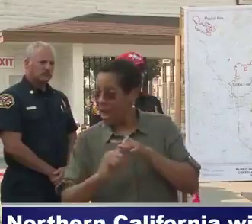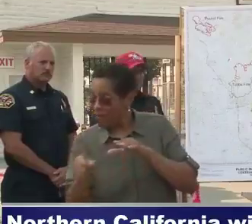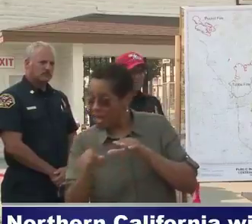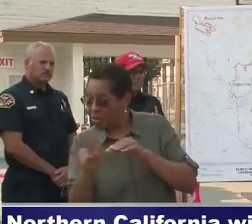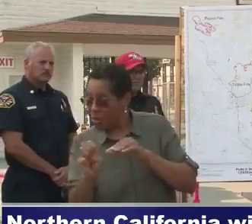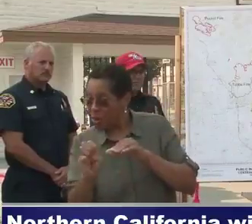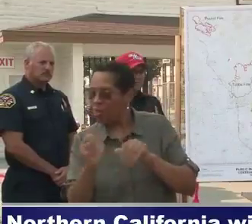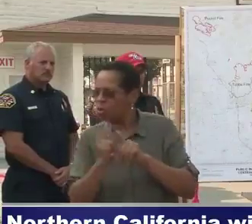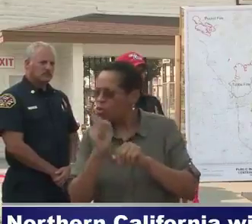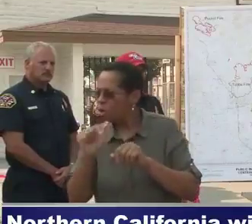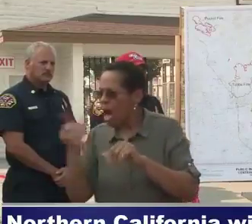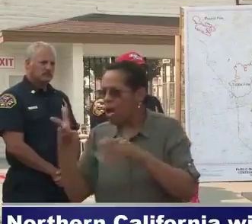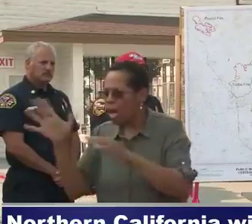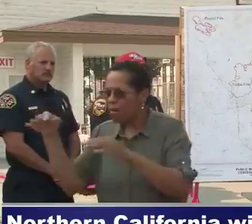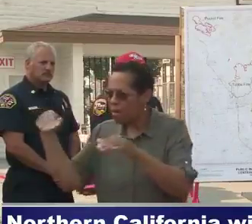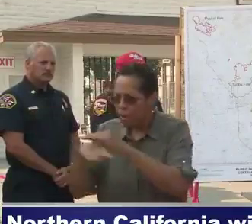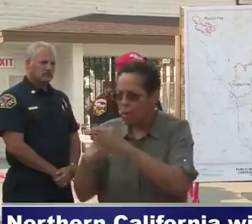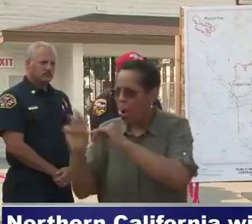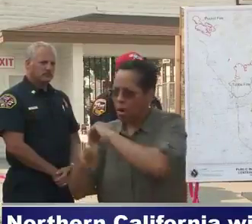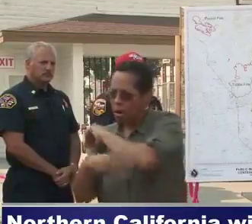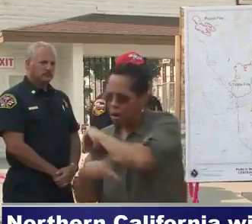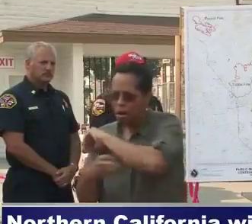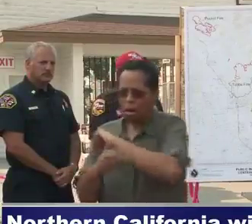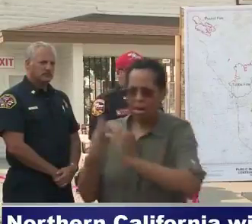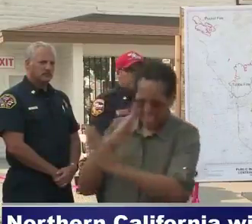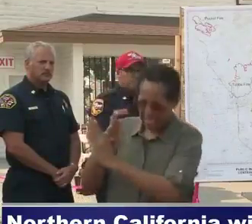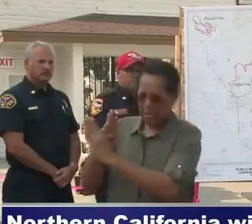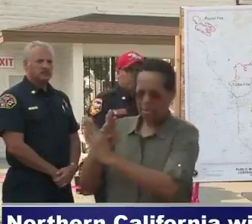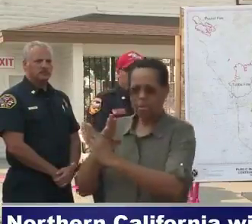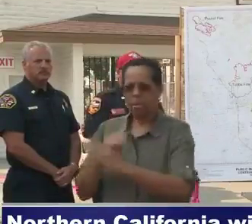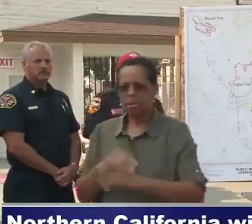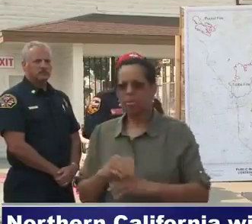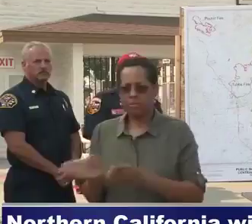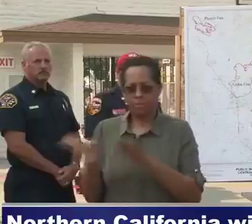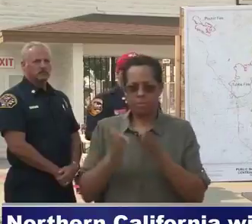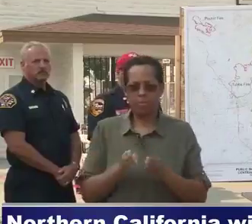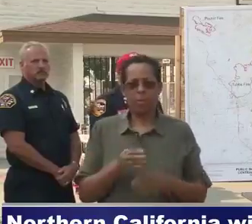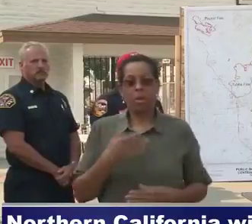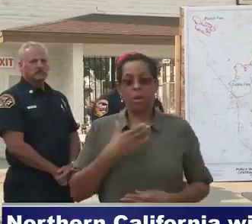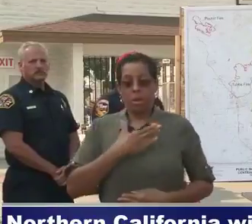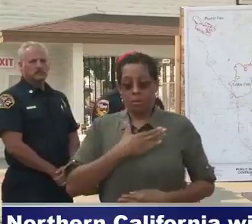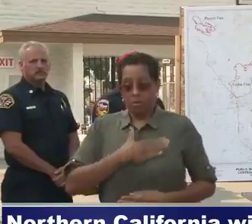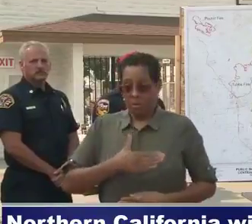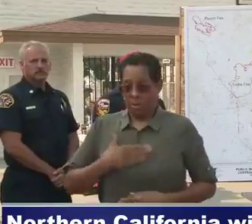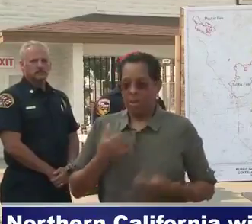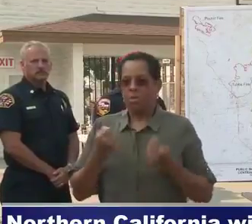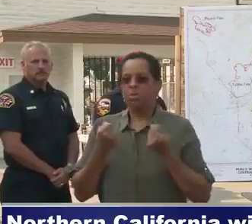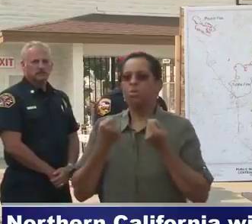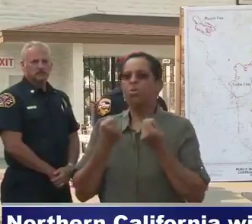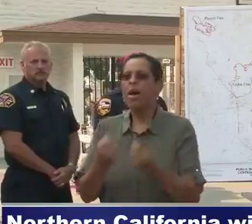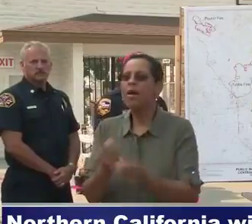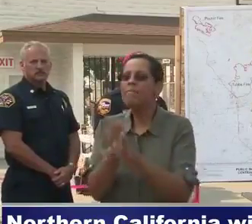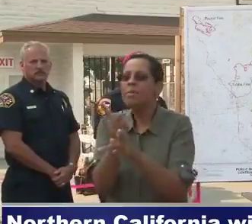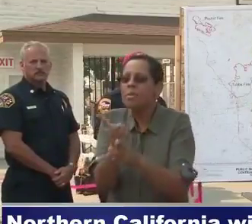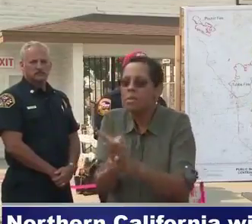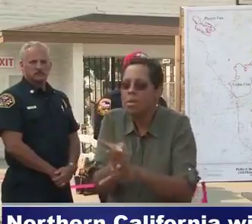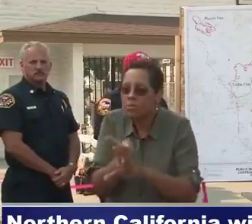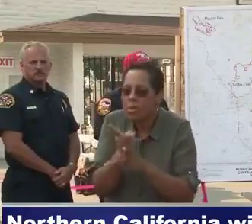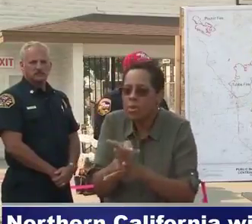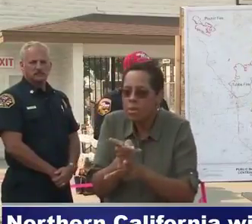I would ask that you continue to drive safe and keep things in mind, such as staying off